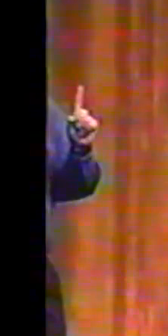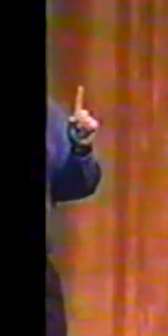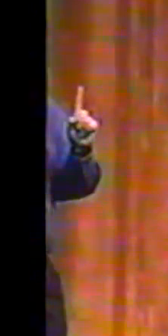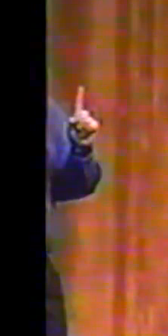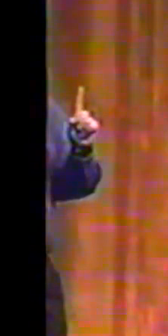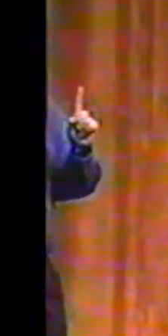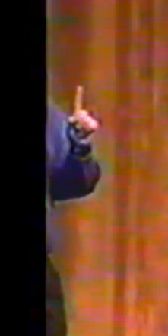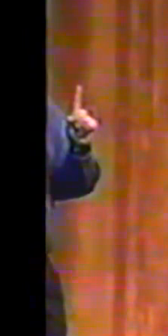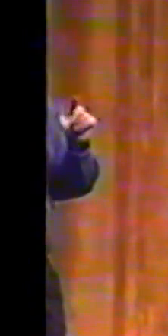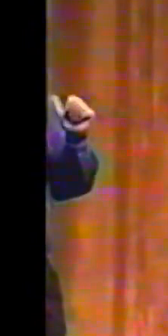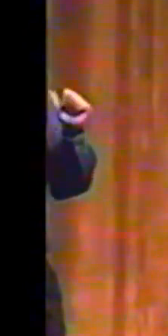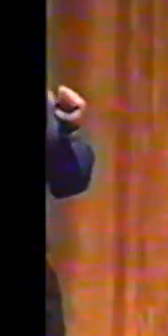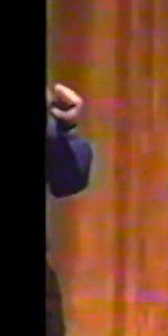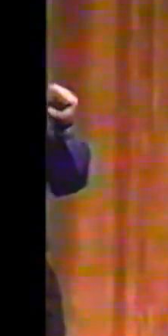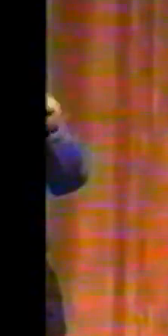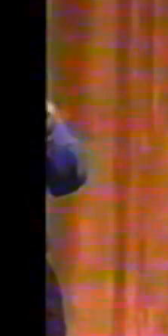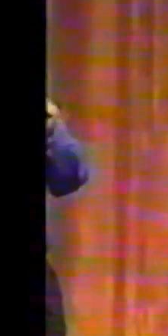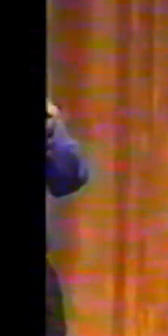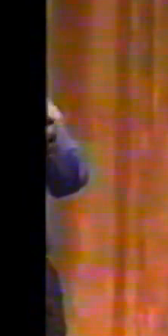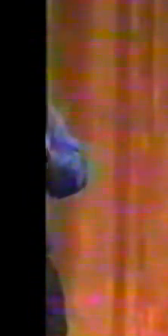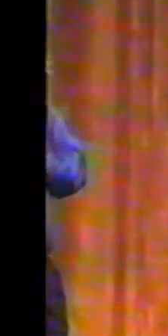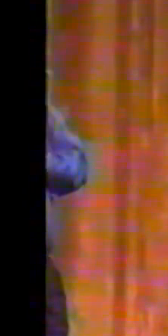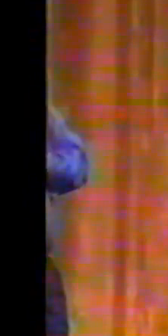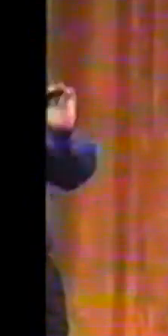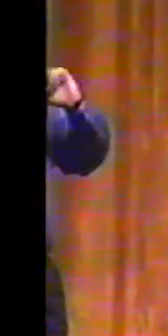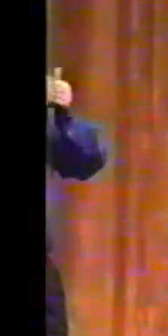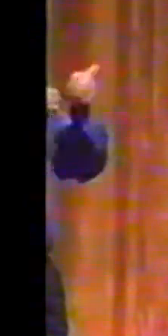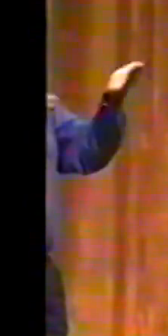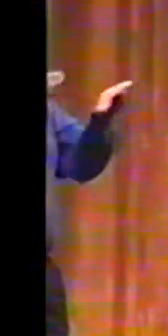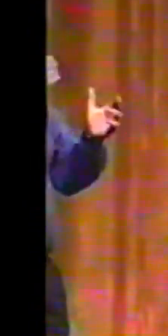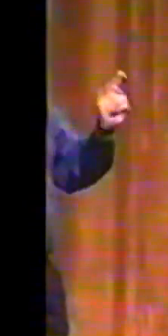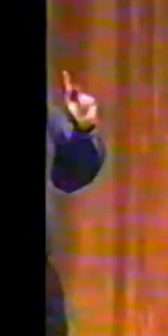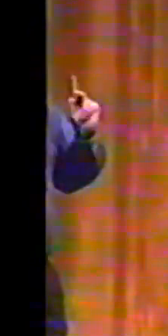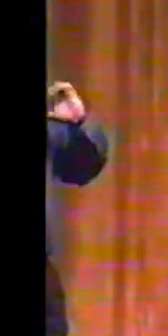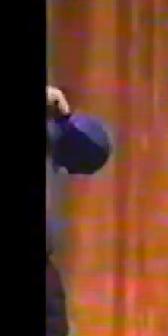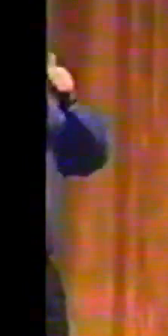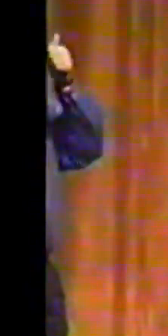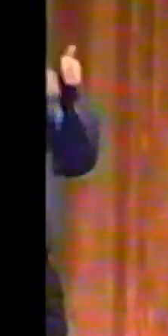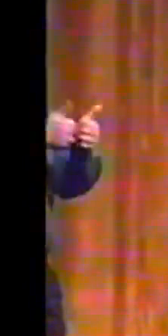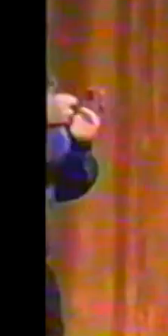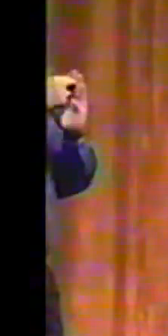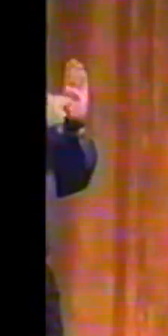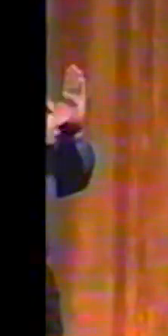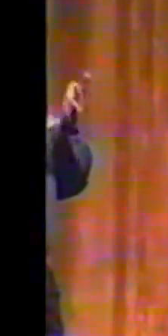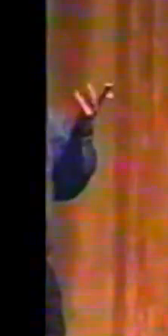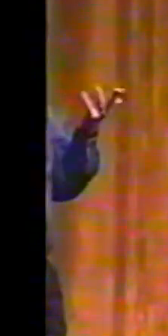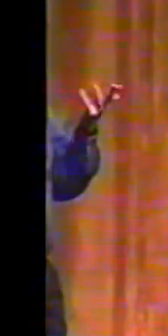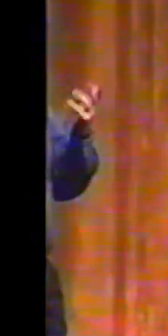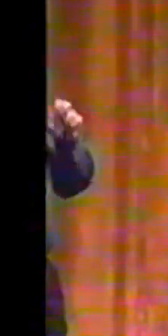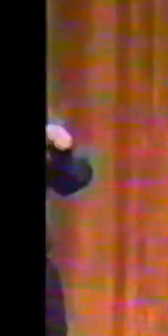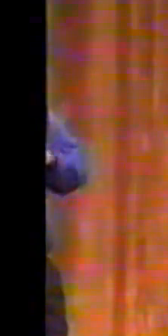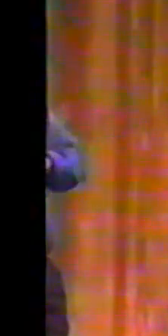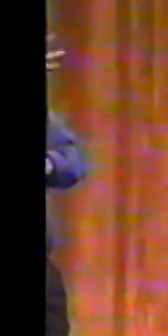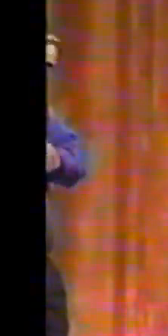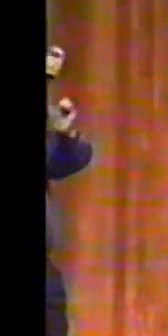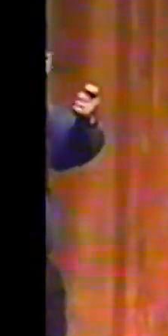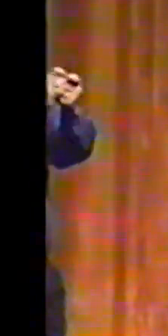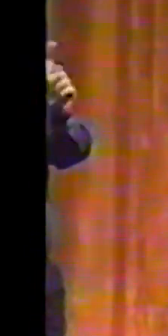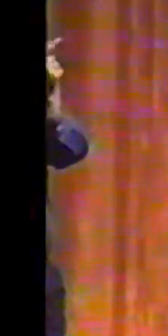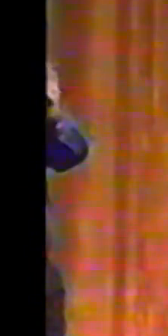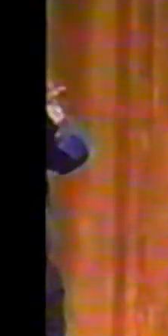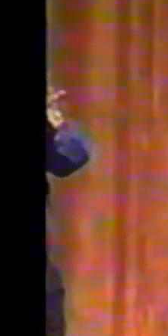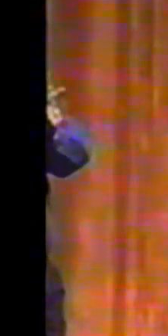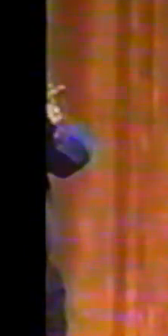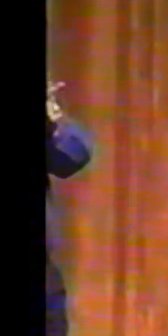the people they hire and how to make sure rules are being followed. And I can't put my finger on any particular piece of legislation or proposal that's been out